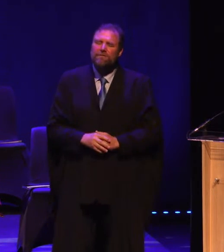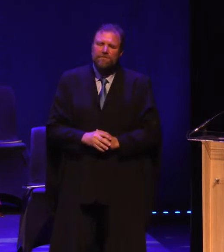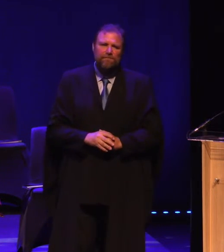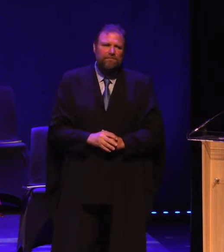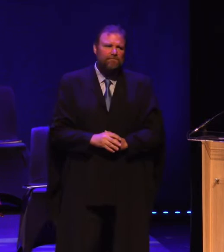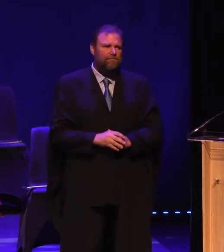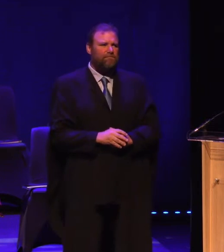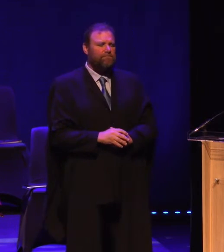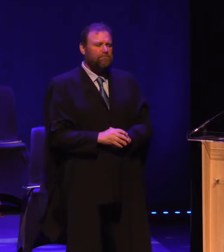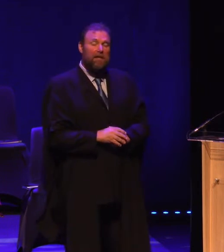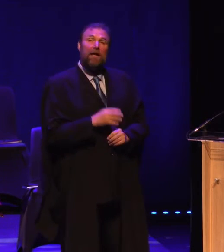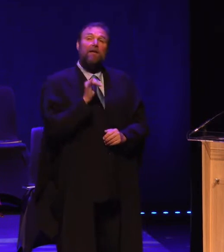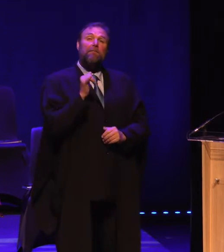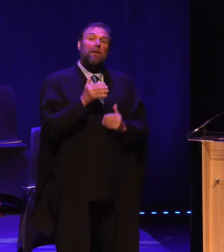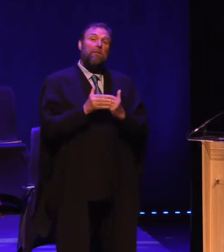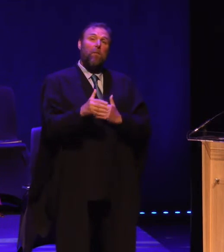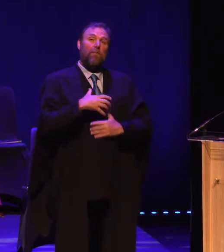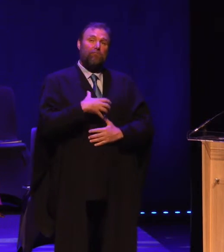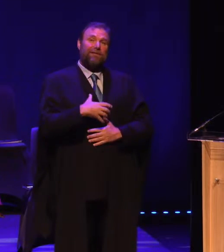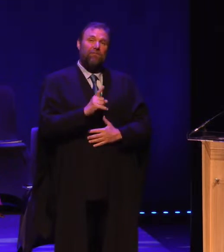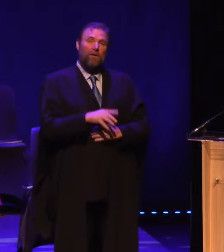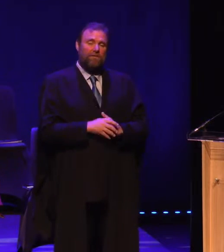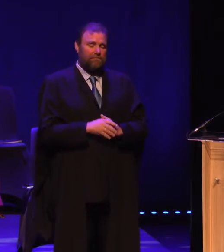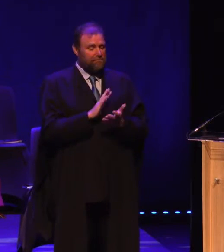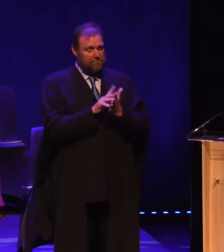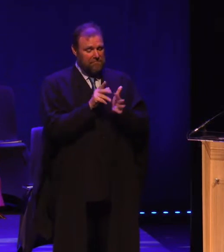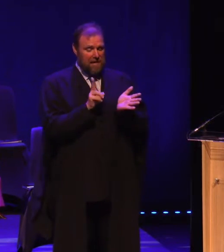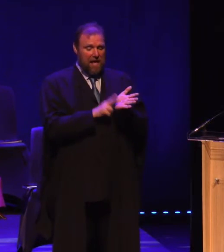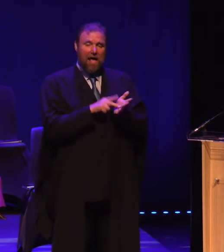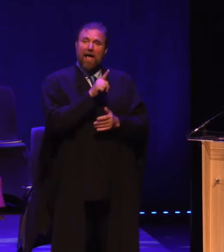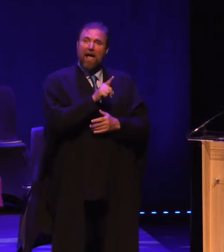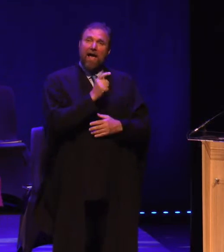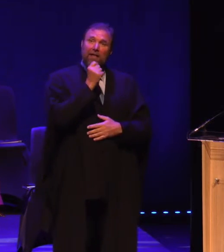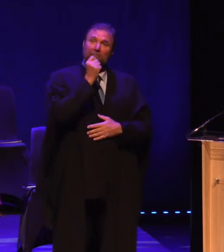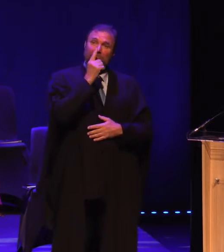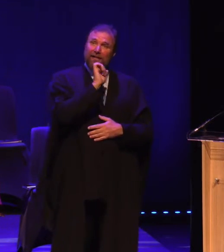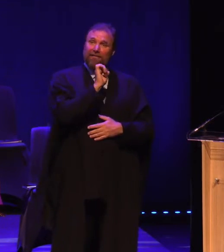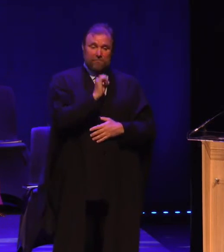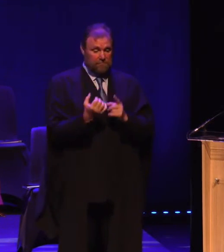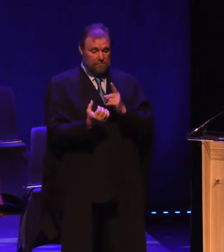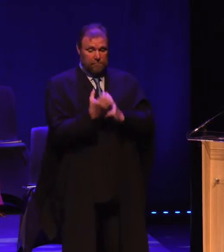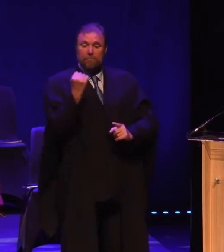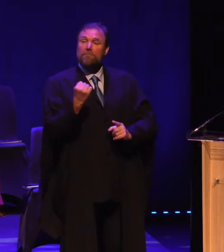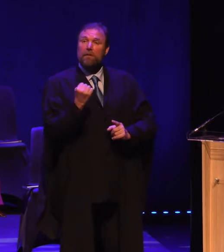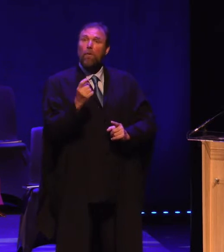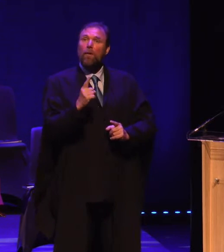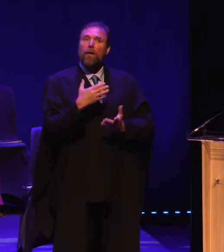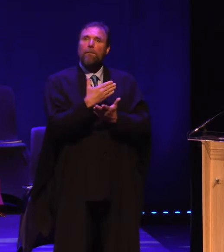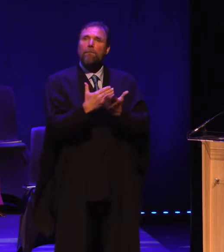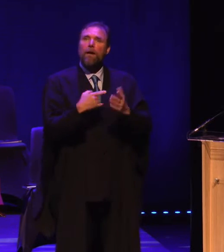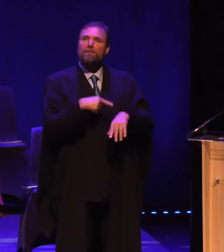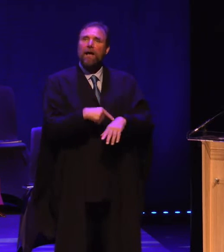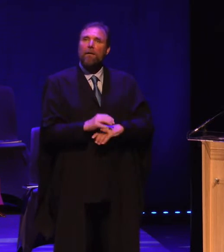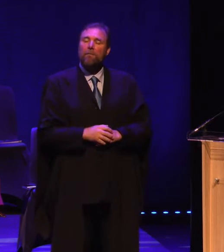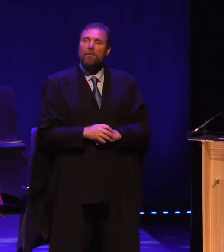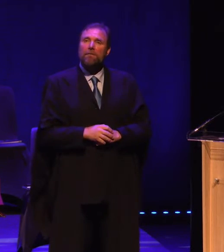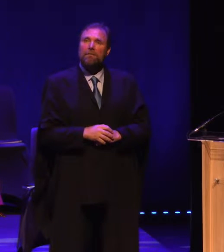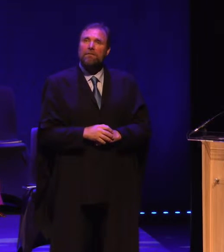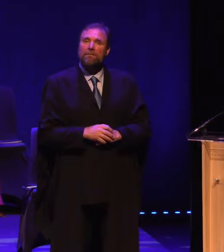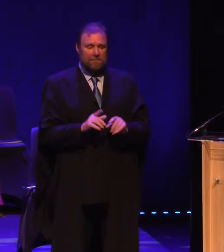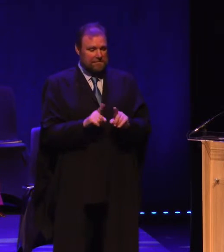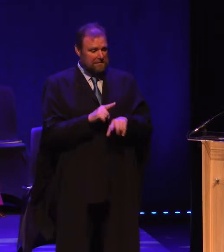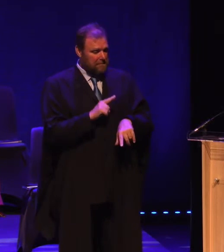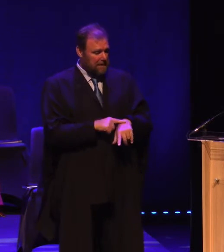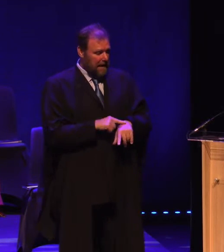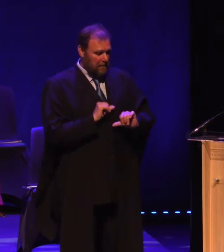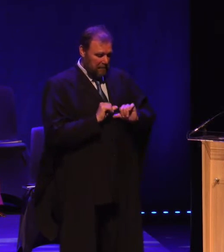Perhaps what's even more impressive is that Helen realised her thesis on a part-time basis. Whilst holding down multiple other short-term